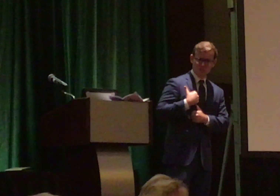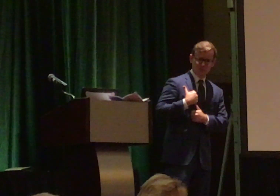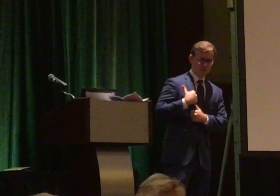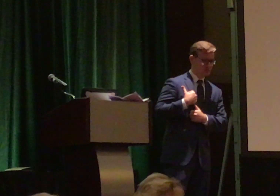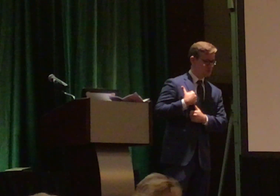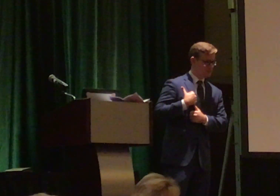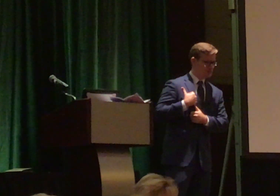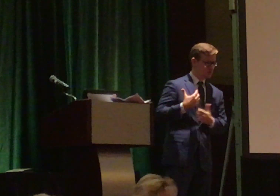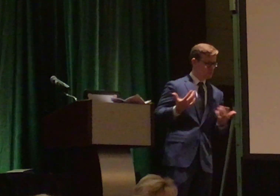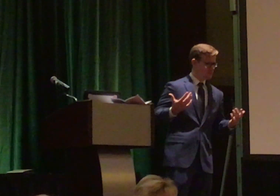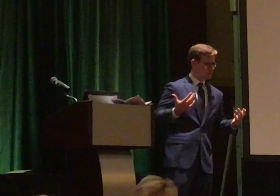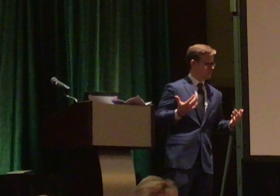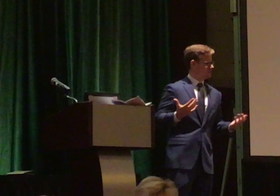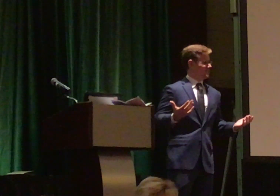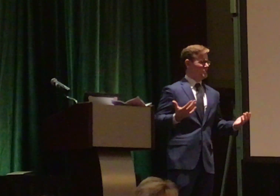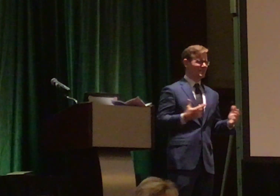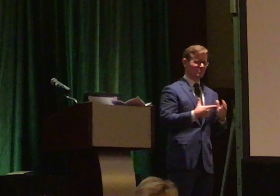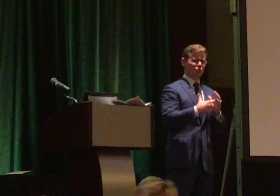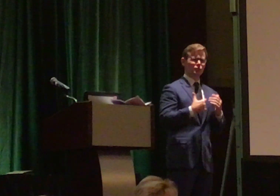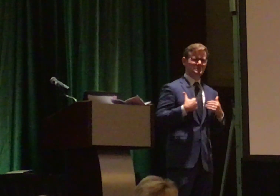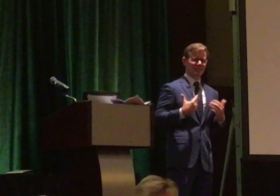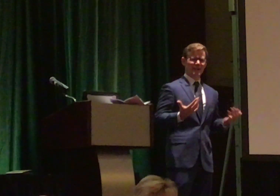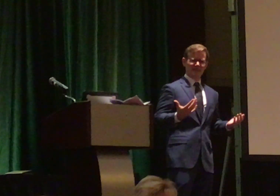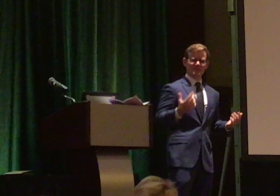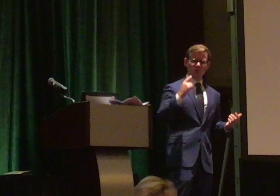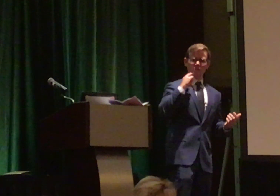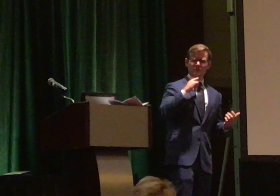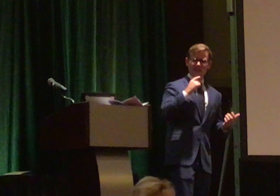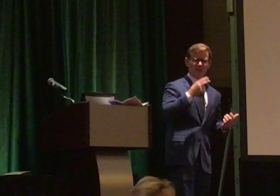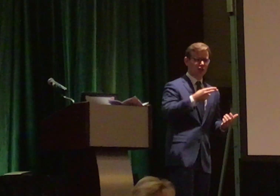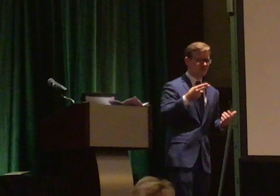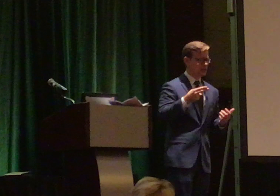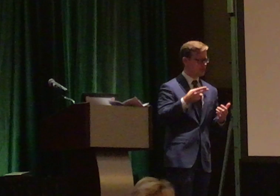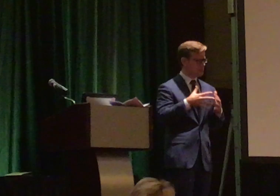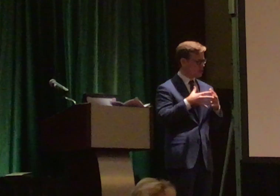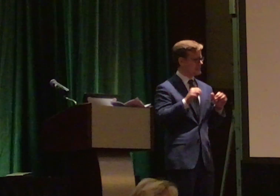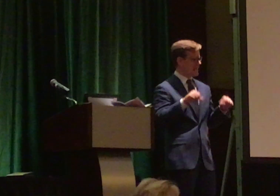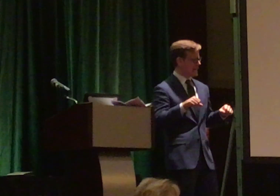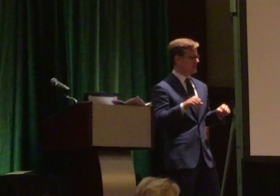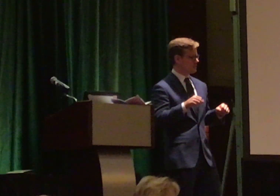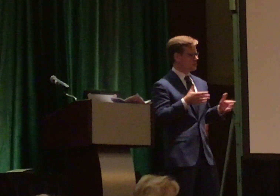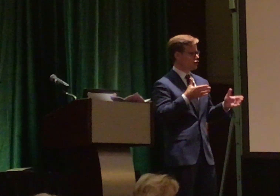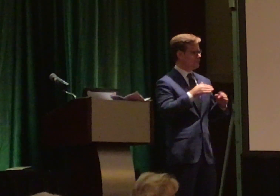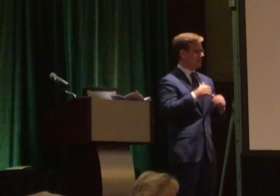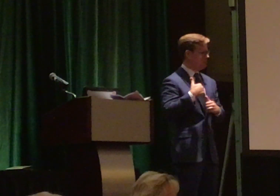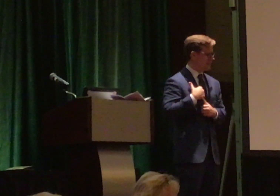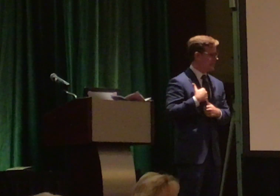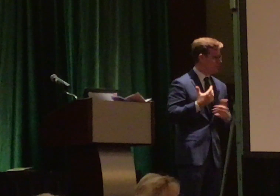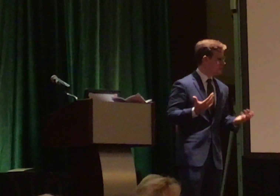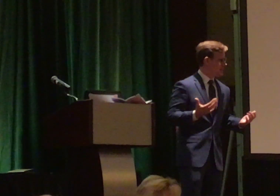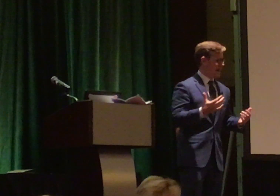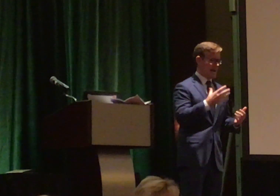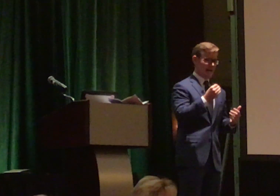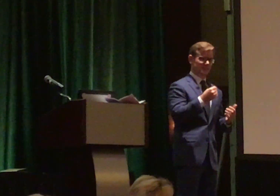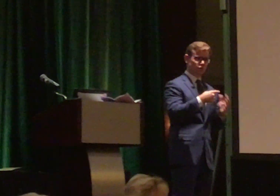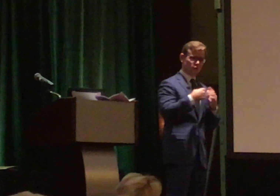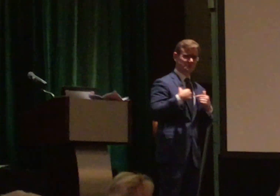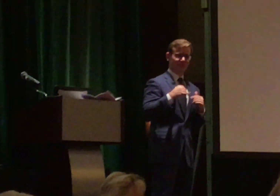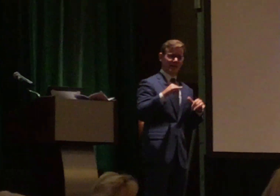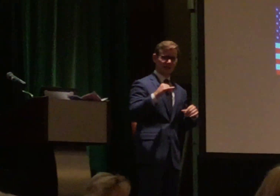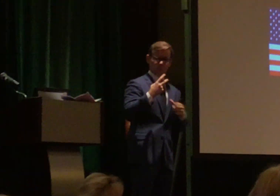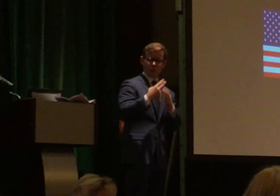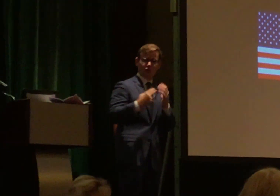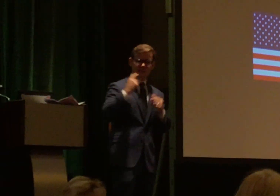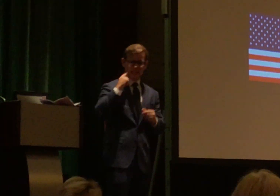of them were working with the American military. Yeah. And that really impacted me. Why can't deaf and hard of